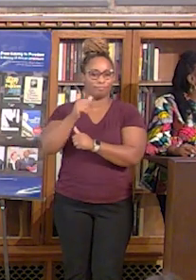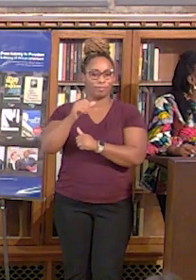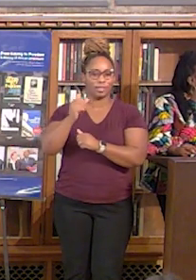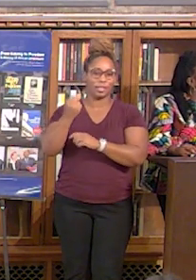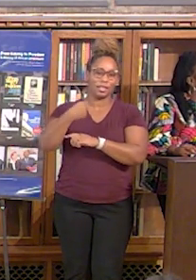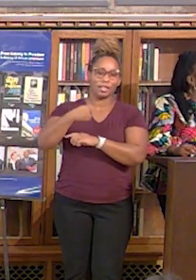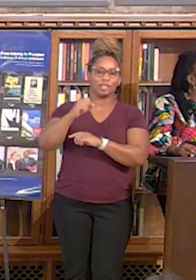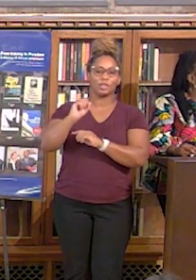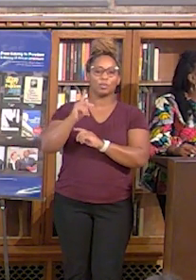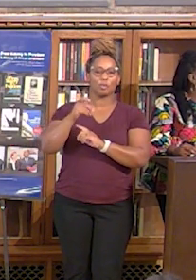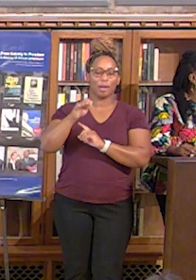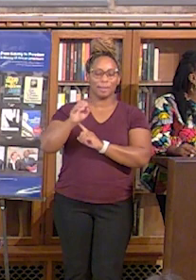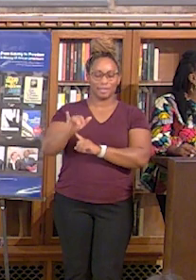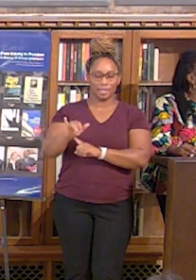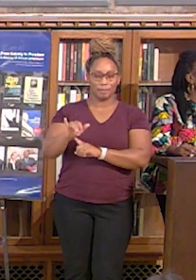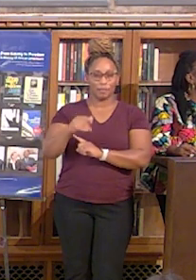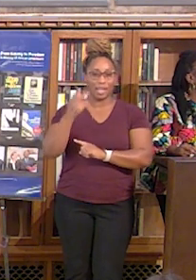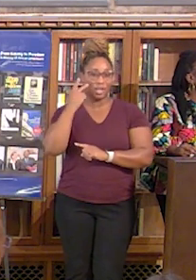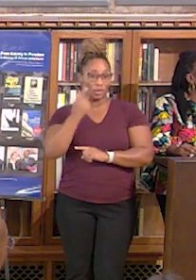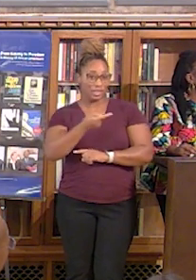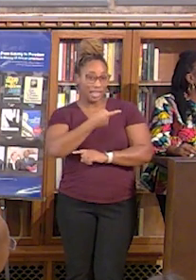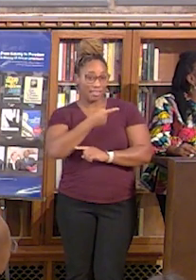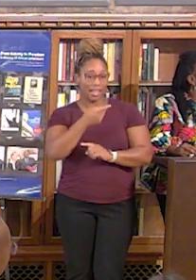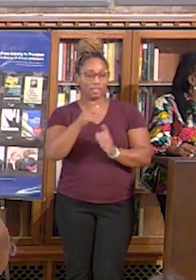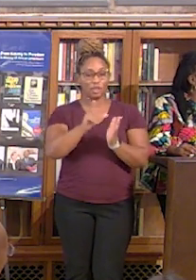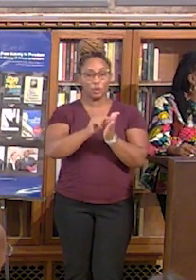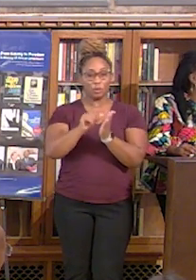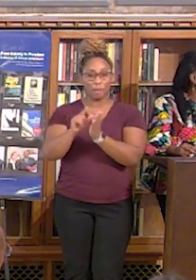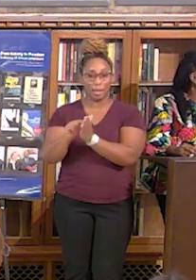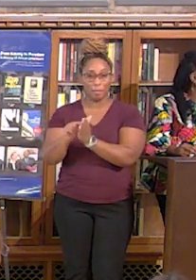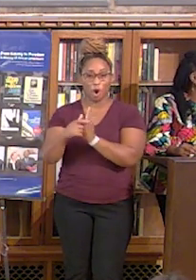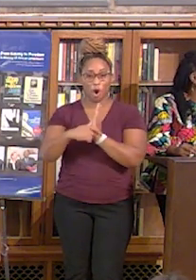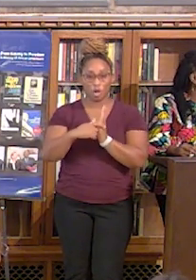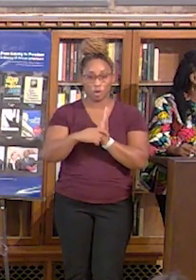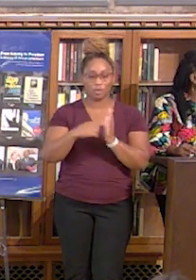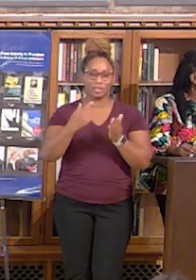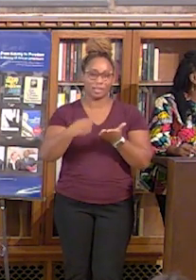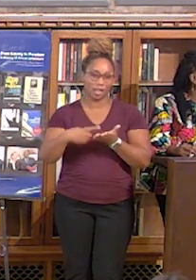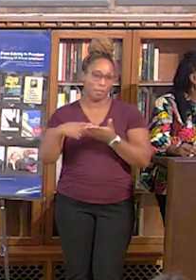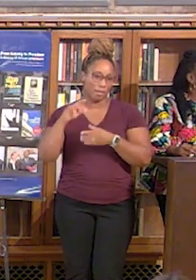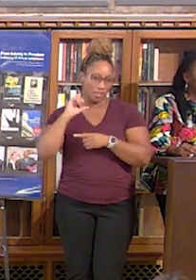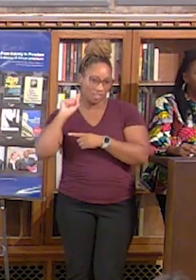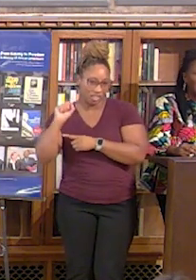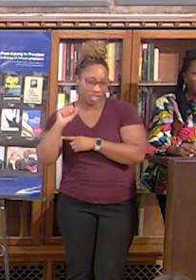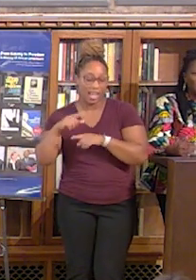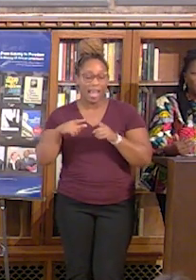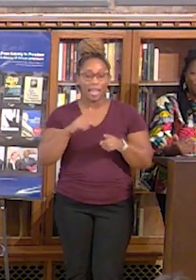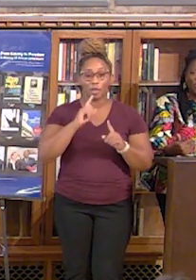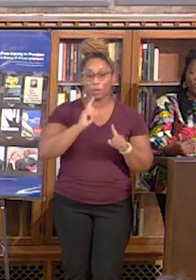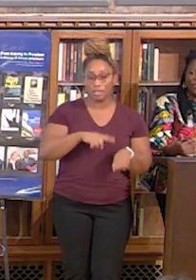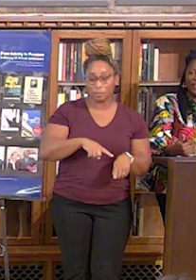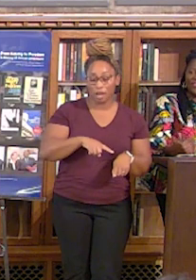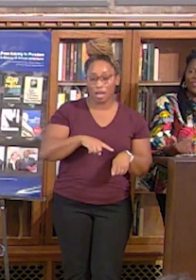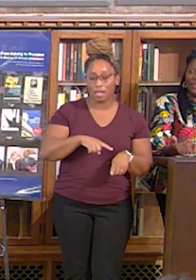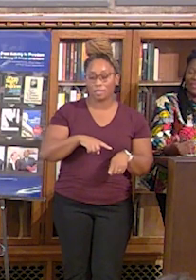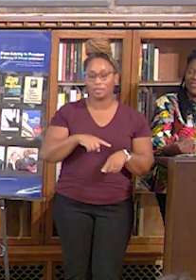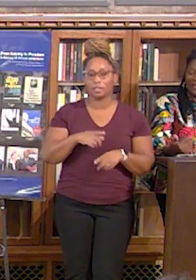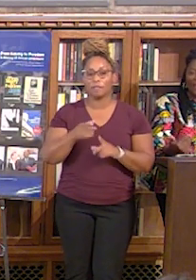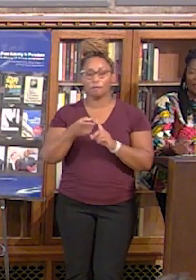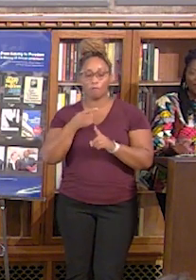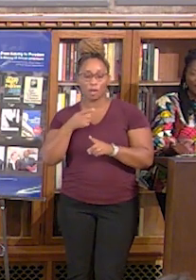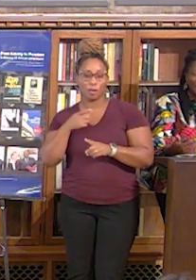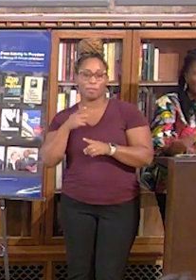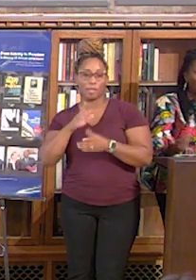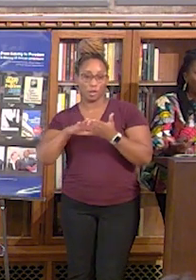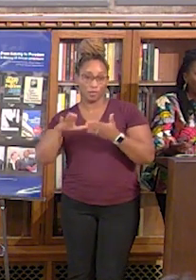War period And so what you see on the screen are just two newspaper AR articles talking about the lynching of py Chek and the response of Fisk University students